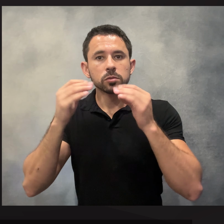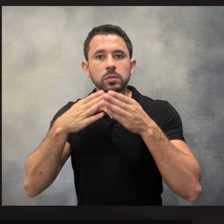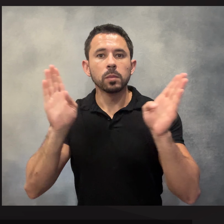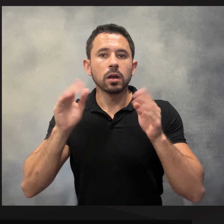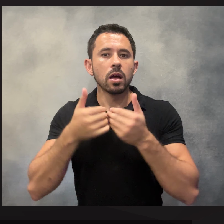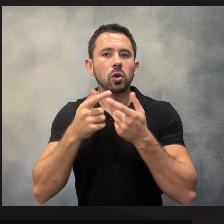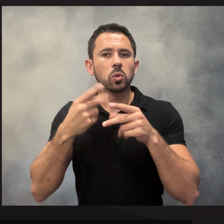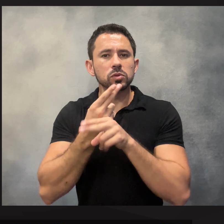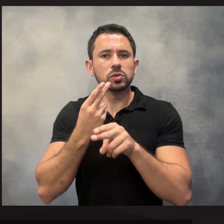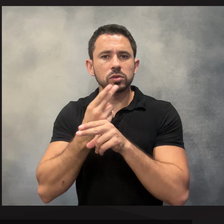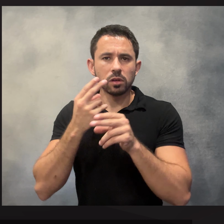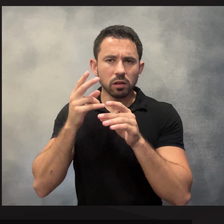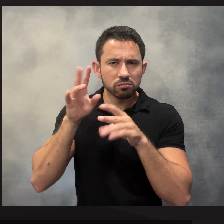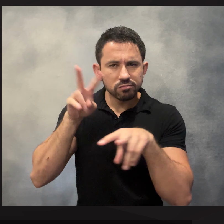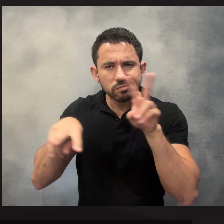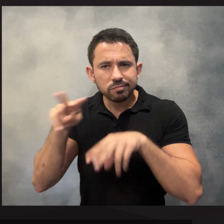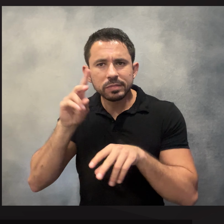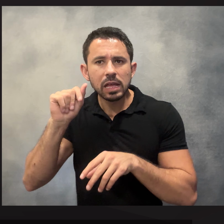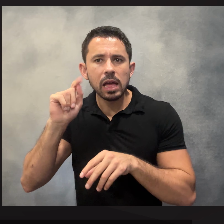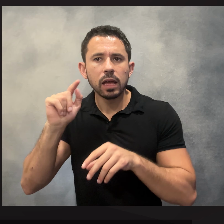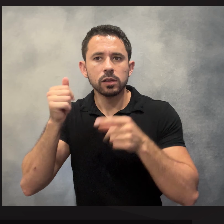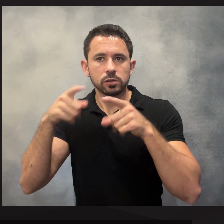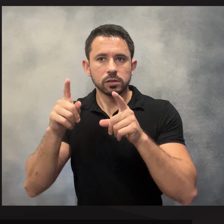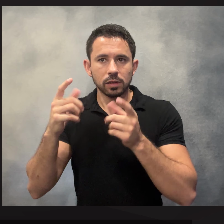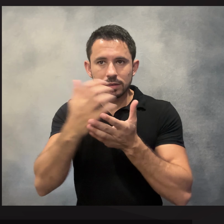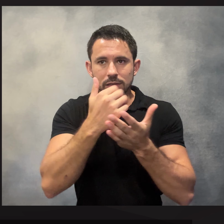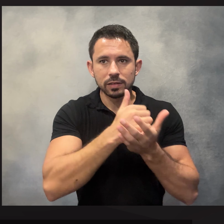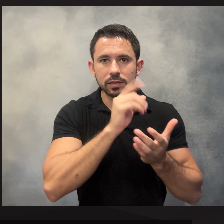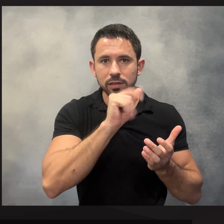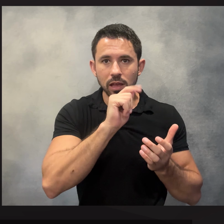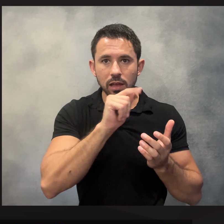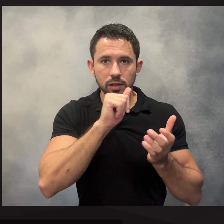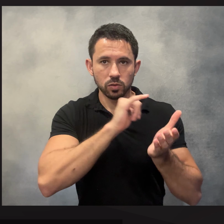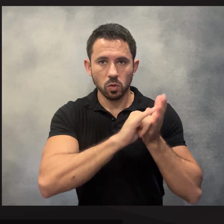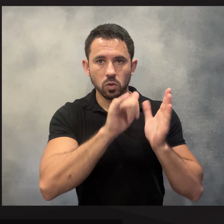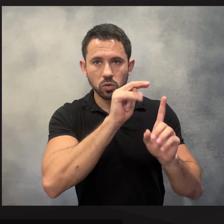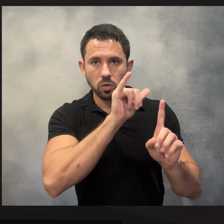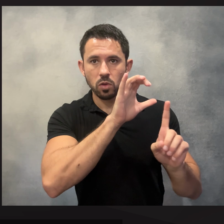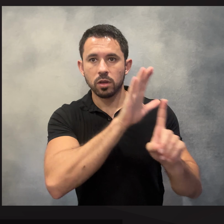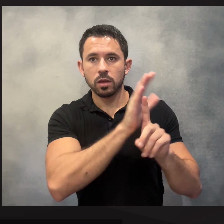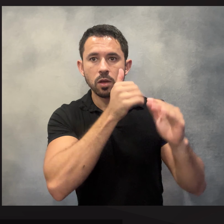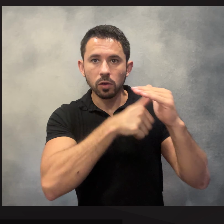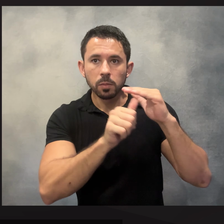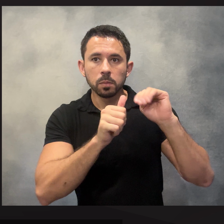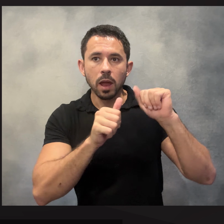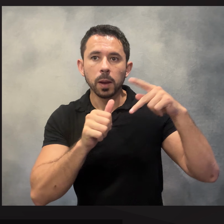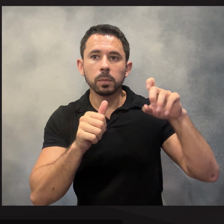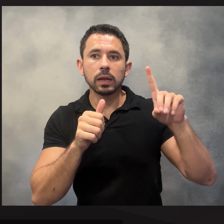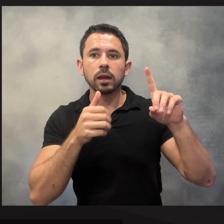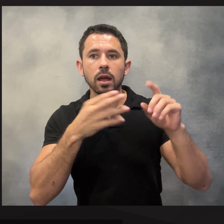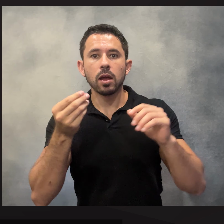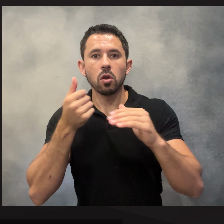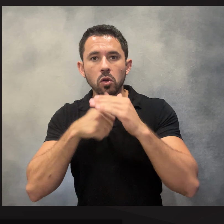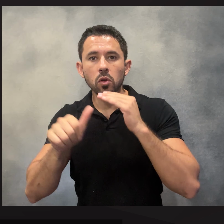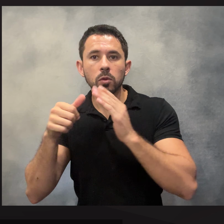collecting data on New York City's undermapped and underrepresented public spaces.